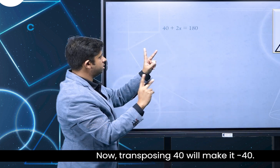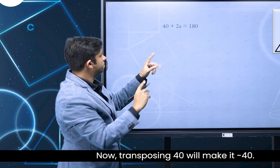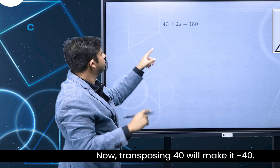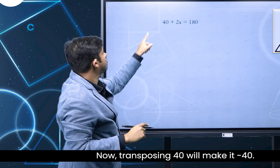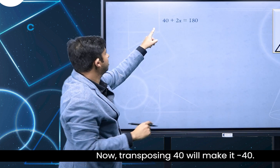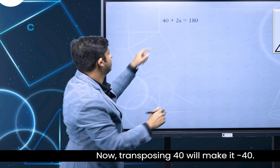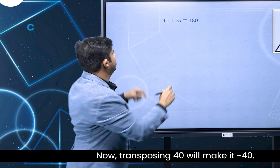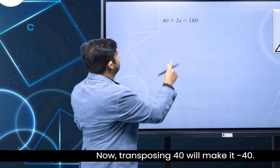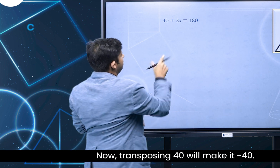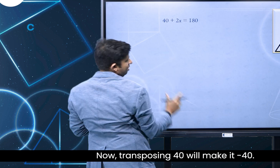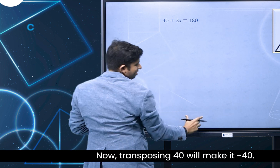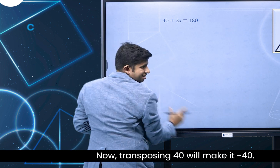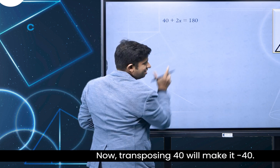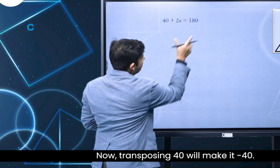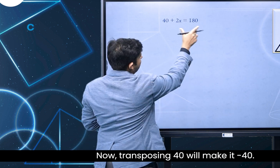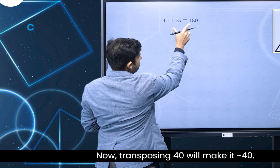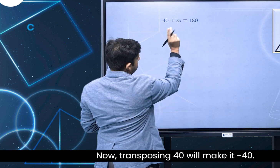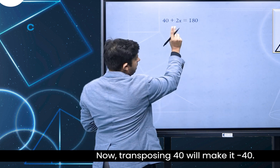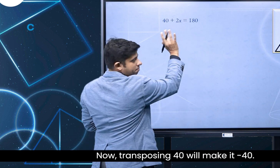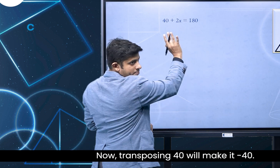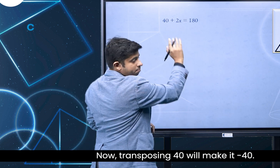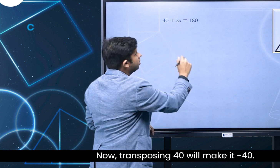Now, transposing 40 will make it minus 40.